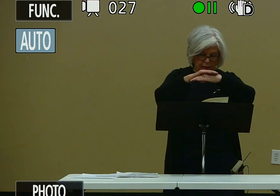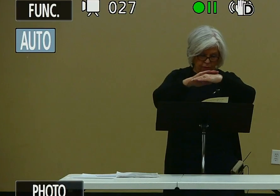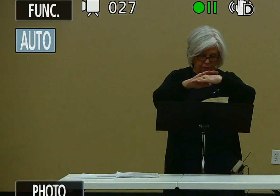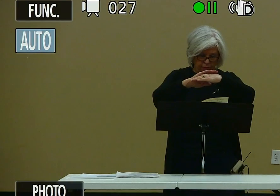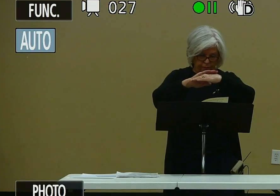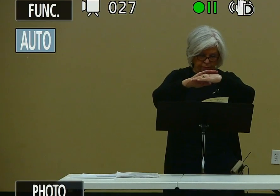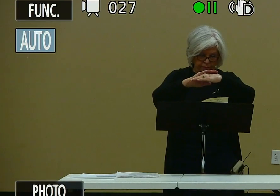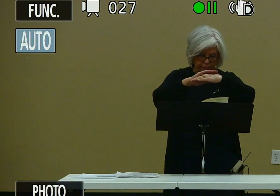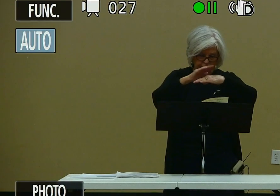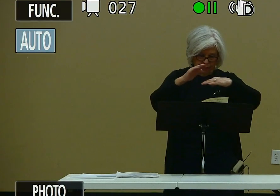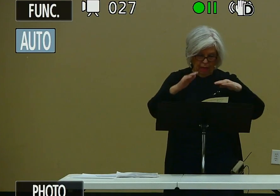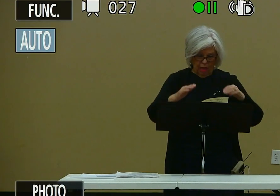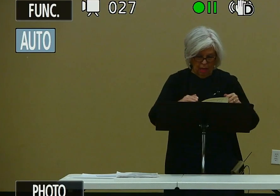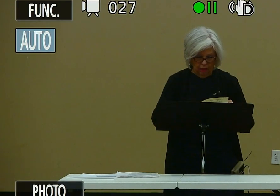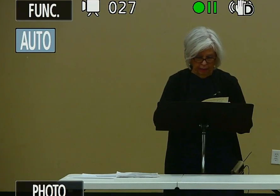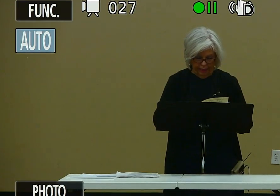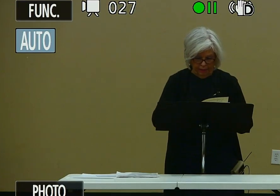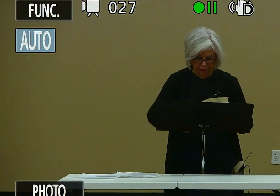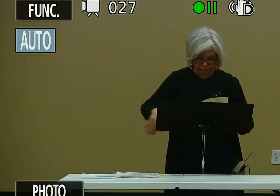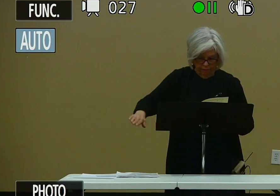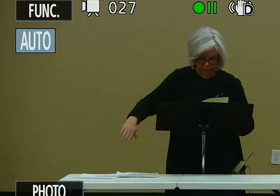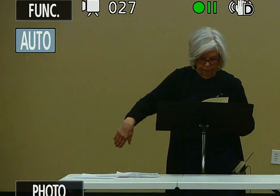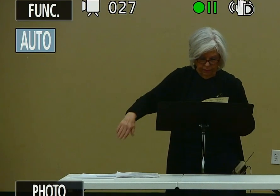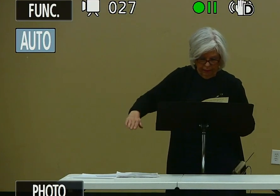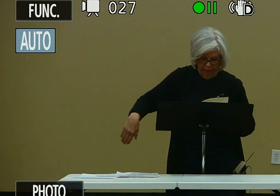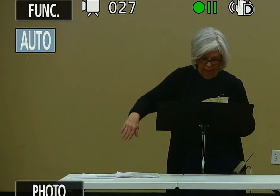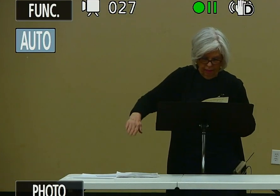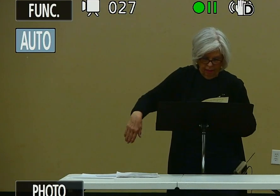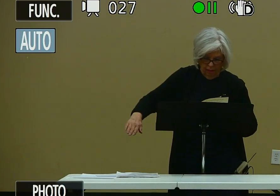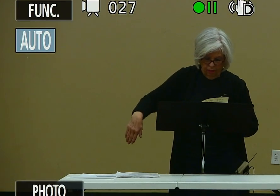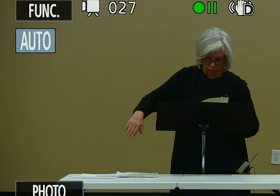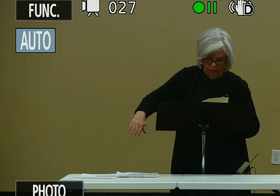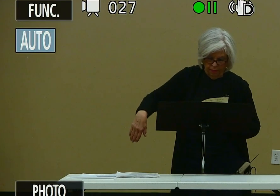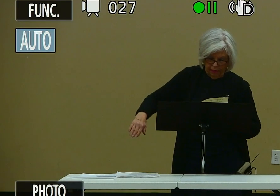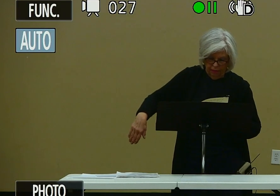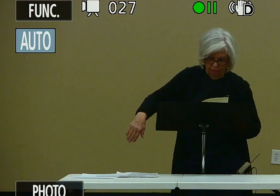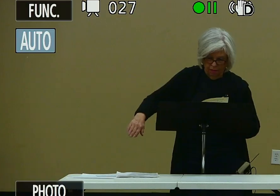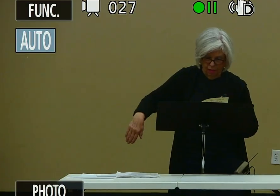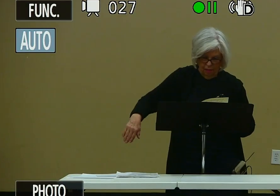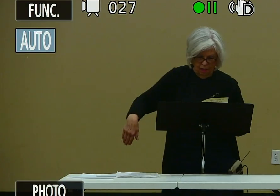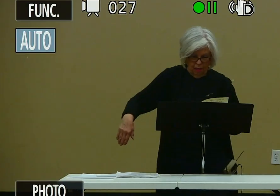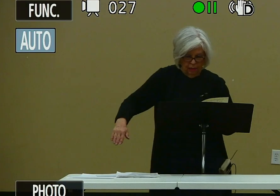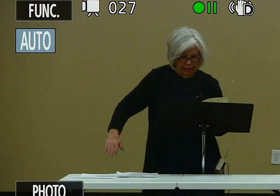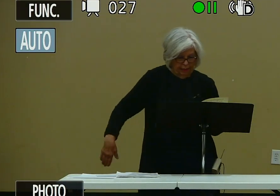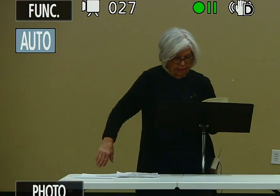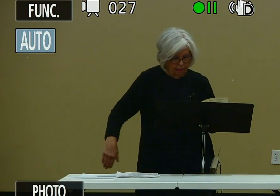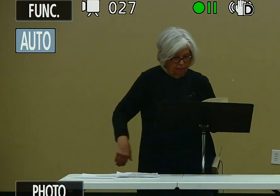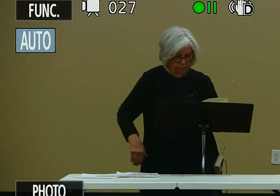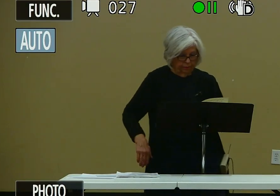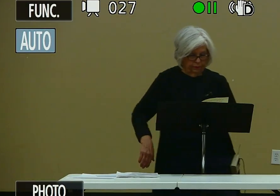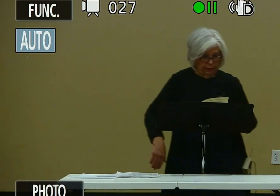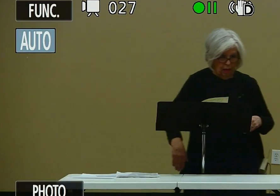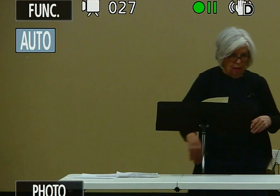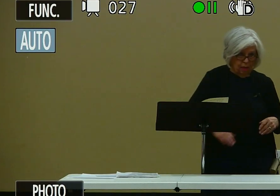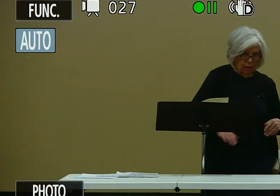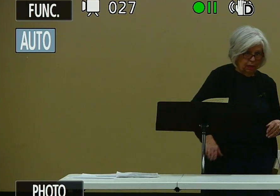after. Late is right back here. Late,